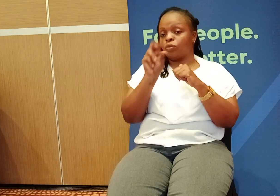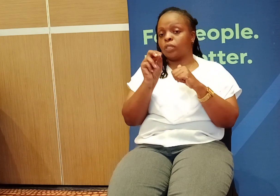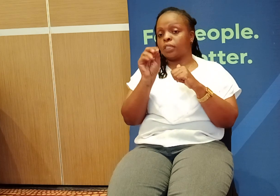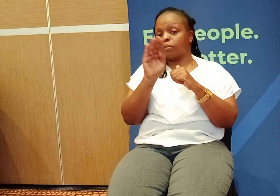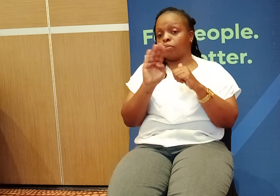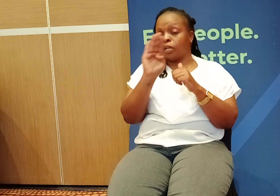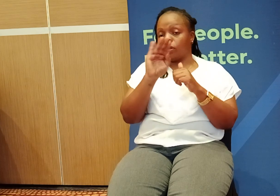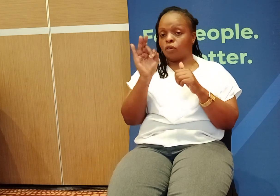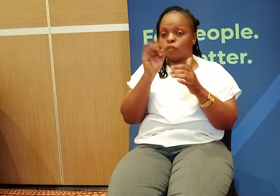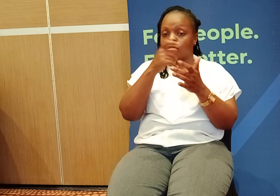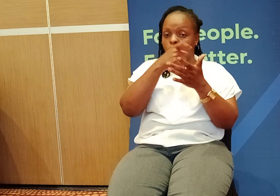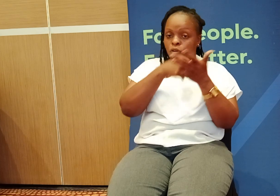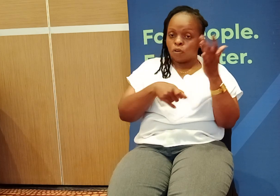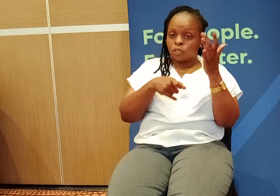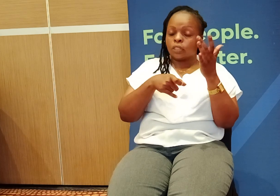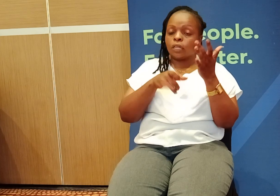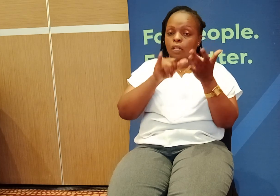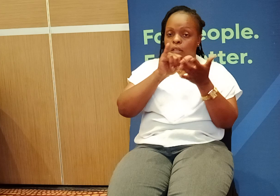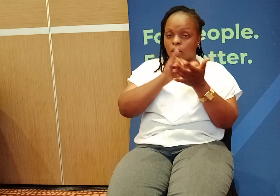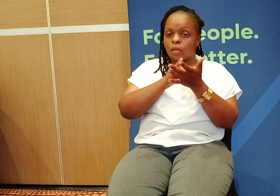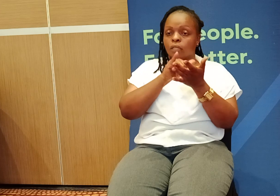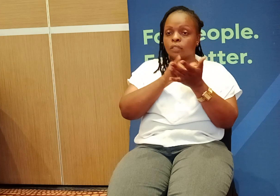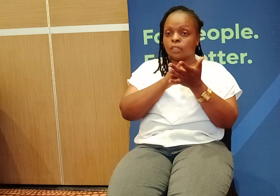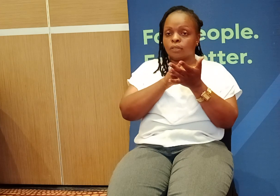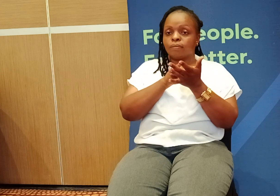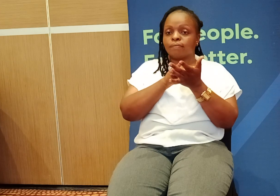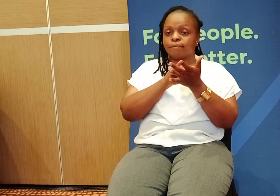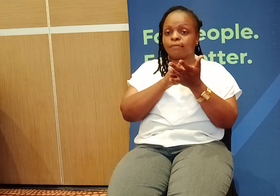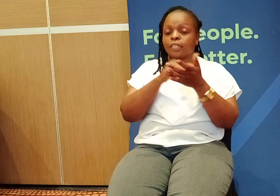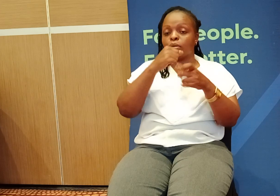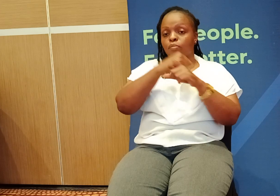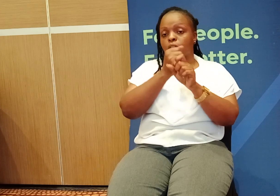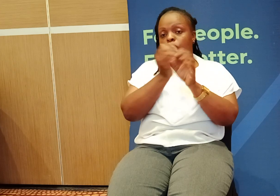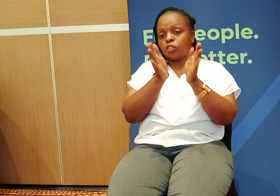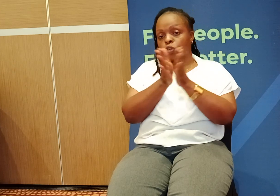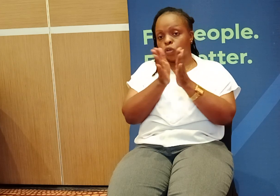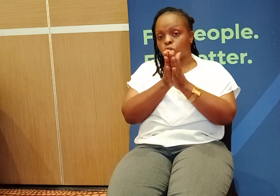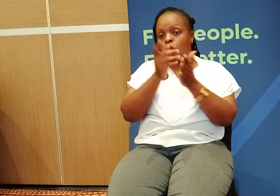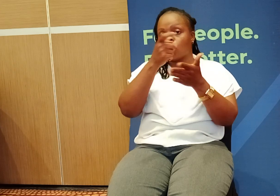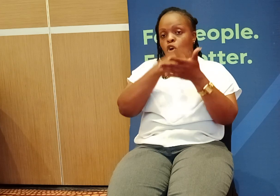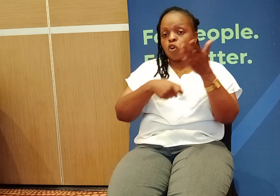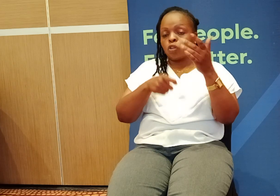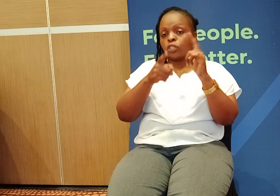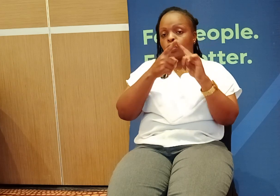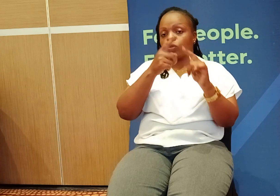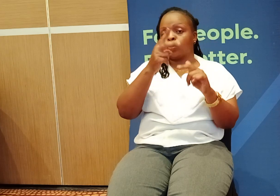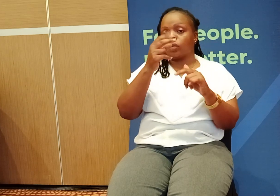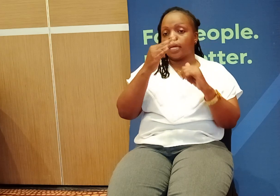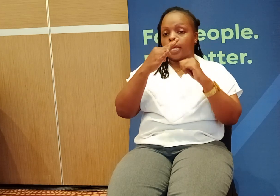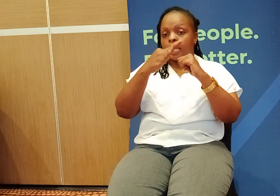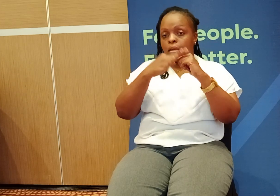of costs, and then that takes our total cost to 83 billion, hence showing